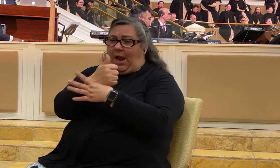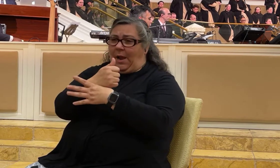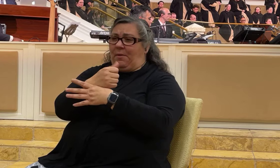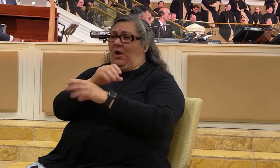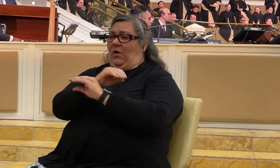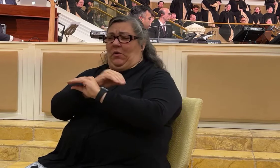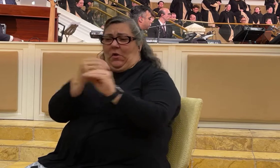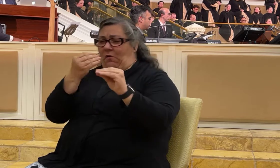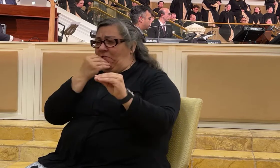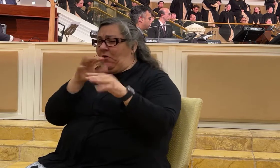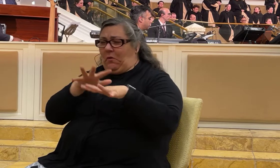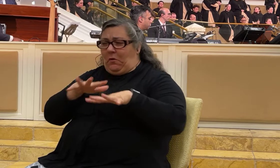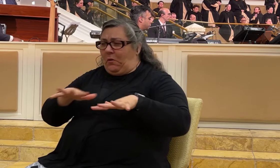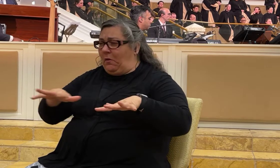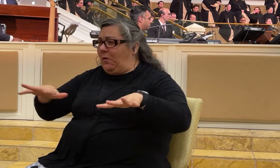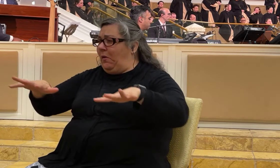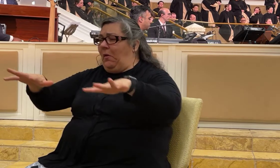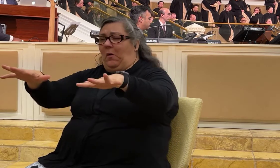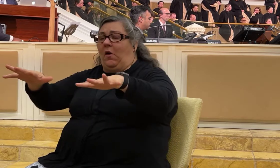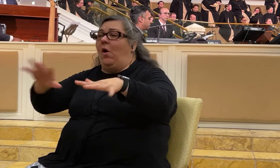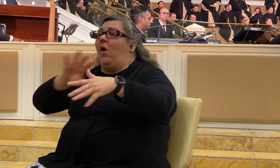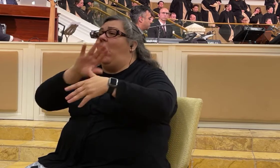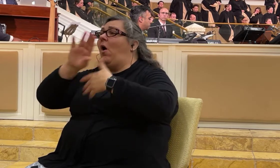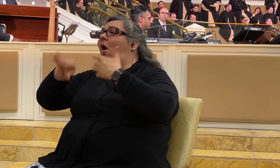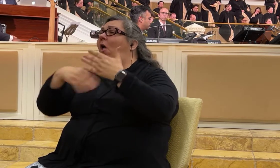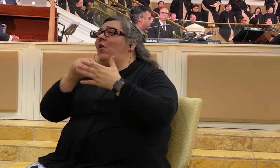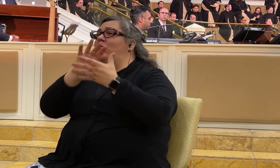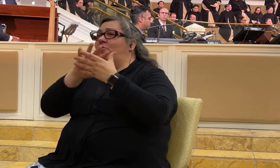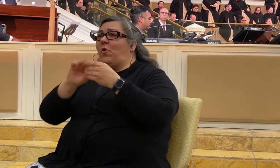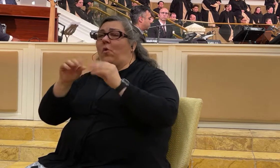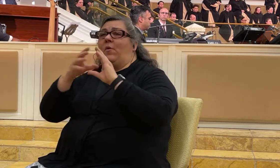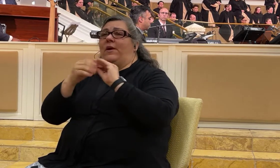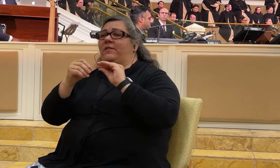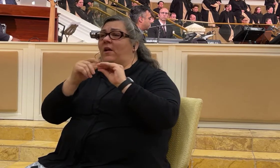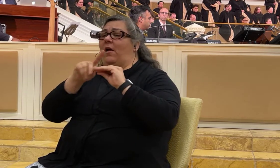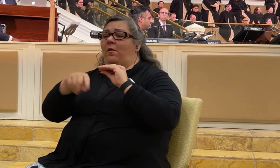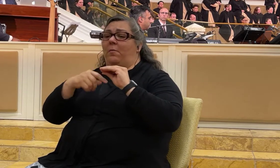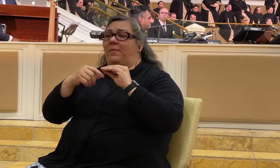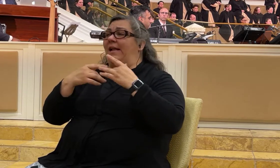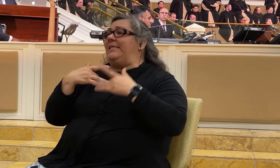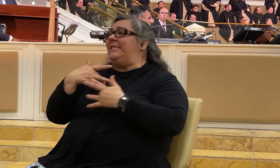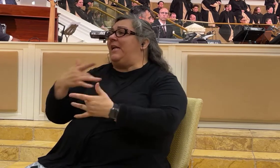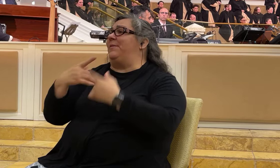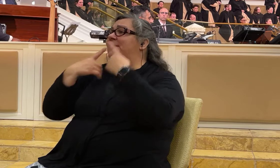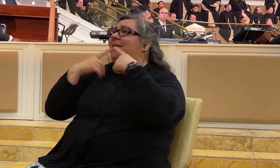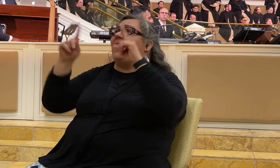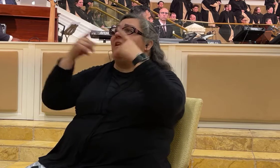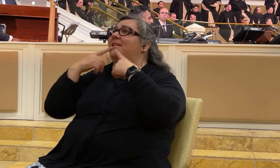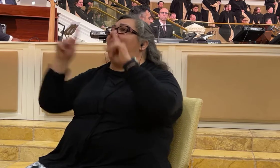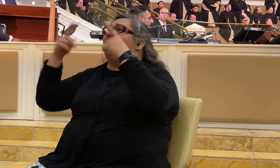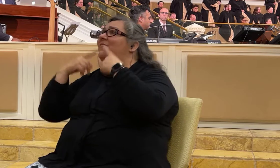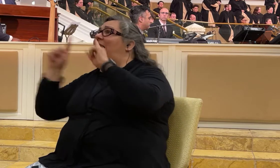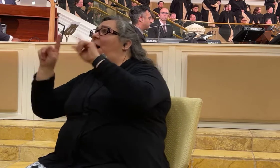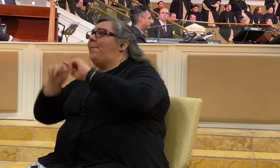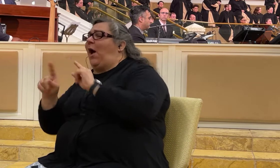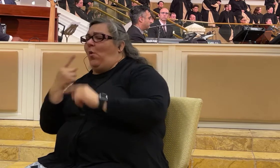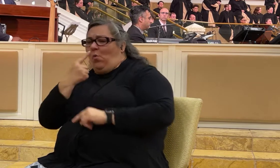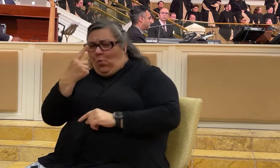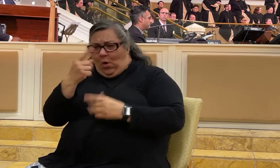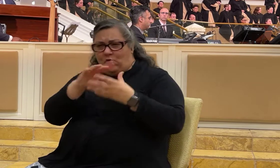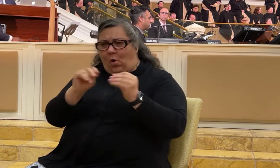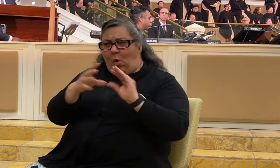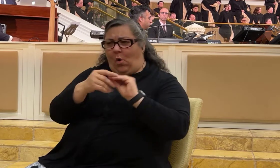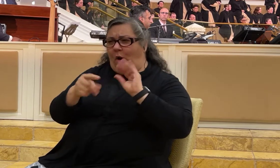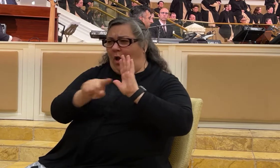is there. All of his stories virtually are extremely successful stories, but this one is put there. And when